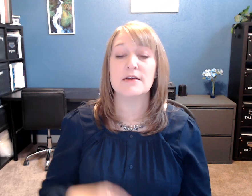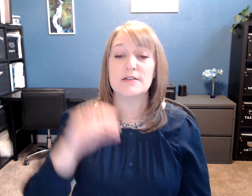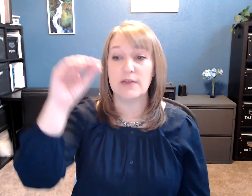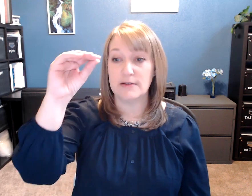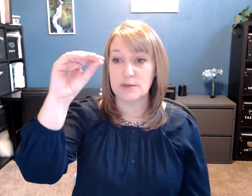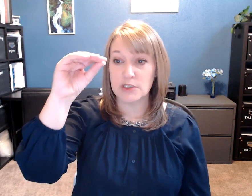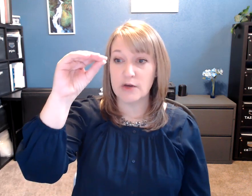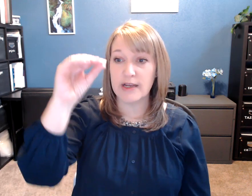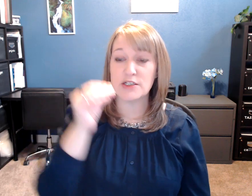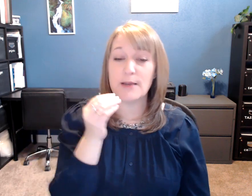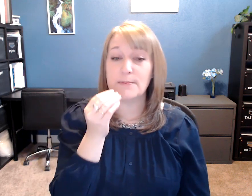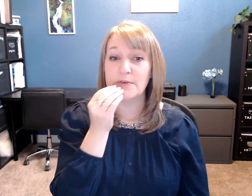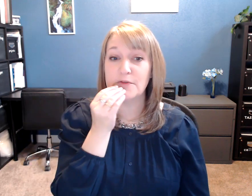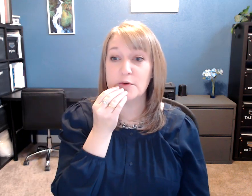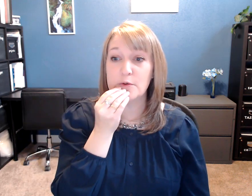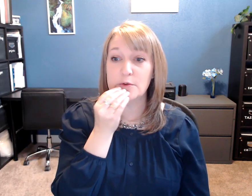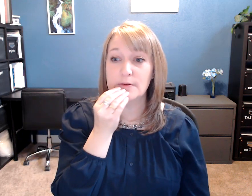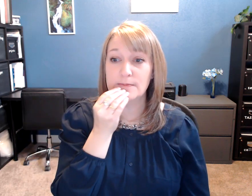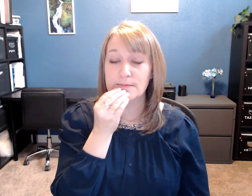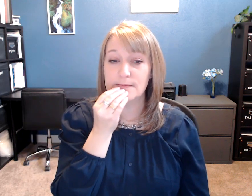So that squished O hand shape, food.